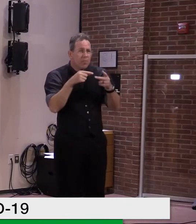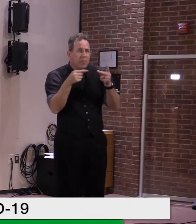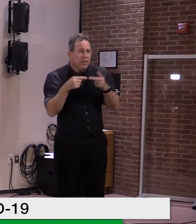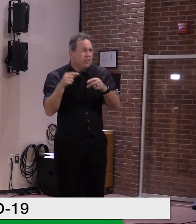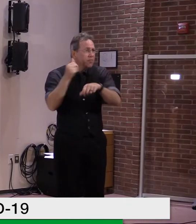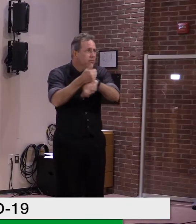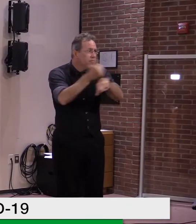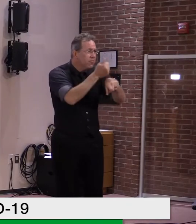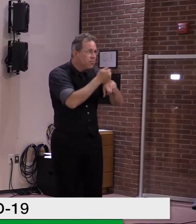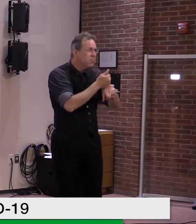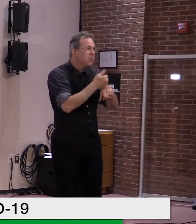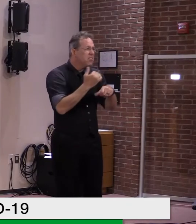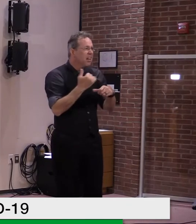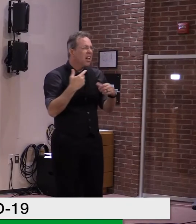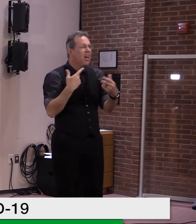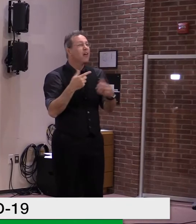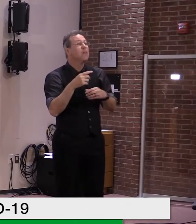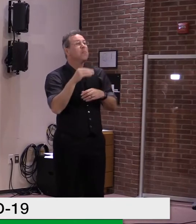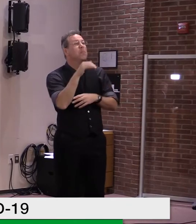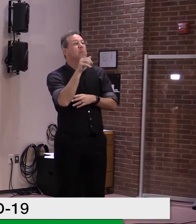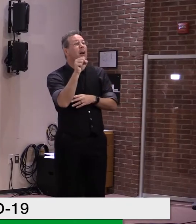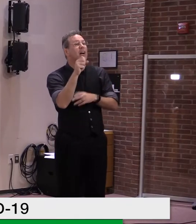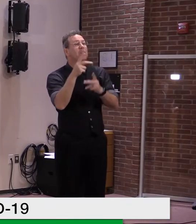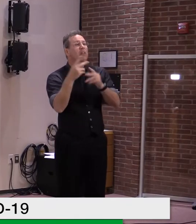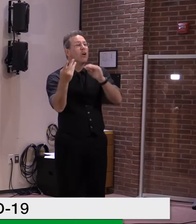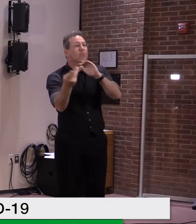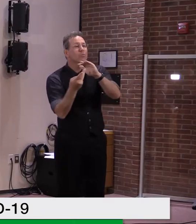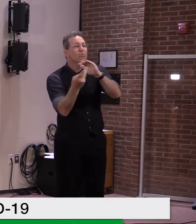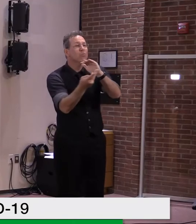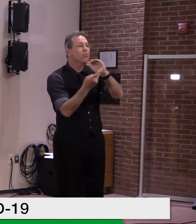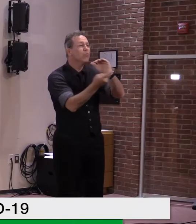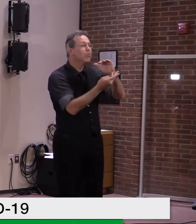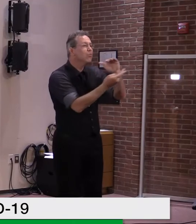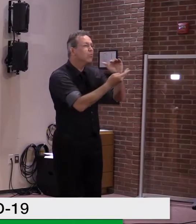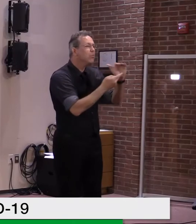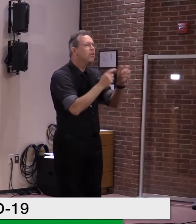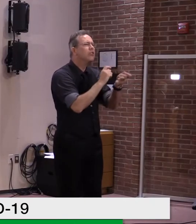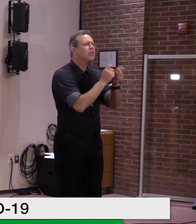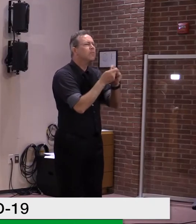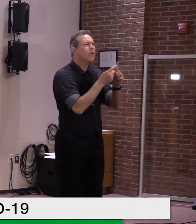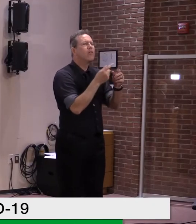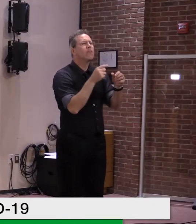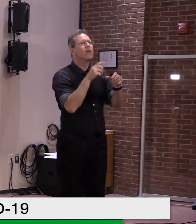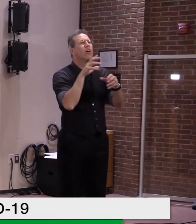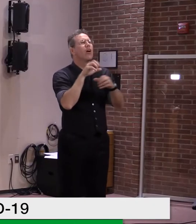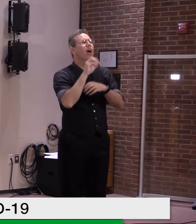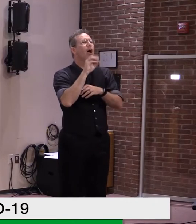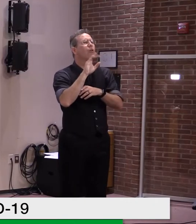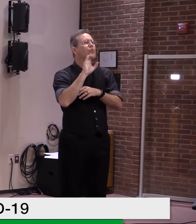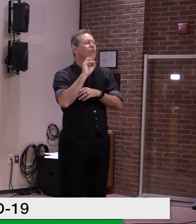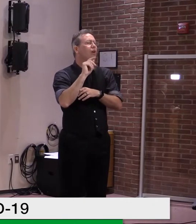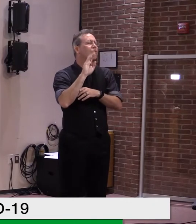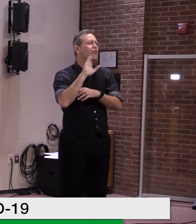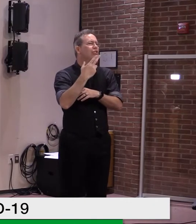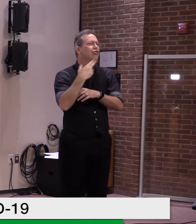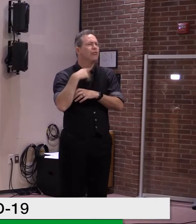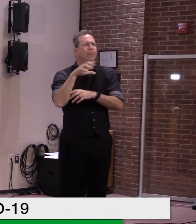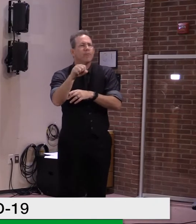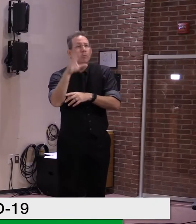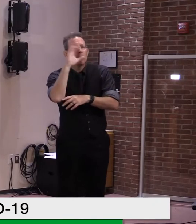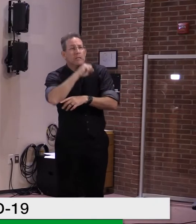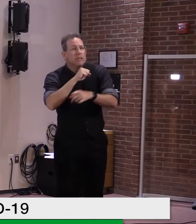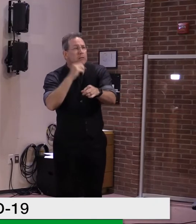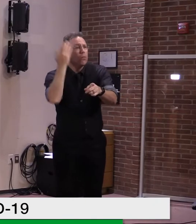starting to change and more into these outreach efforts, I think is what you're going to see in the